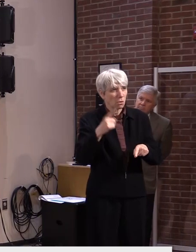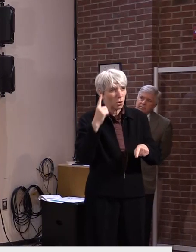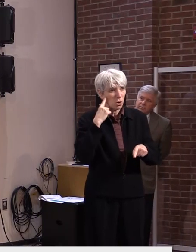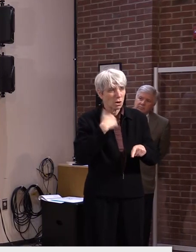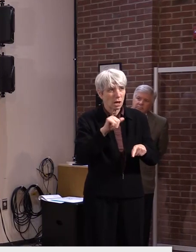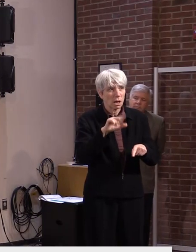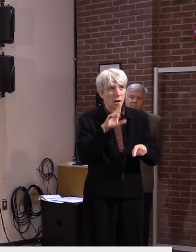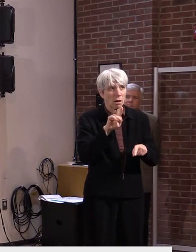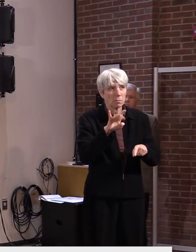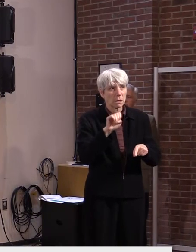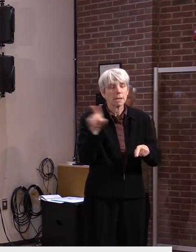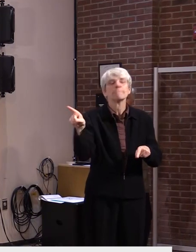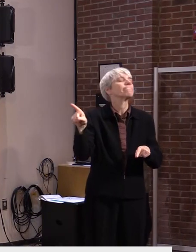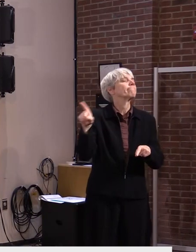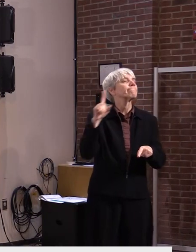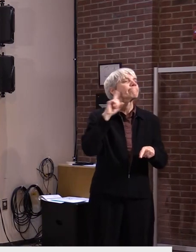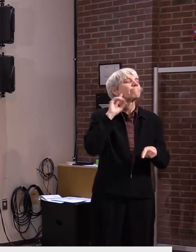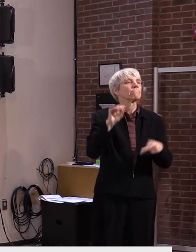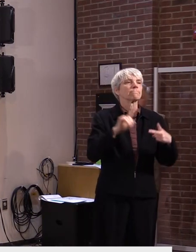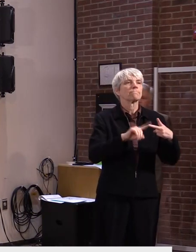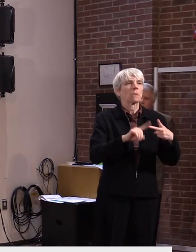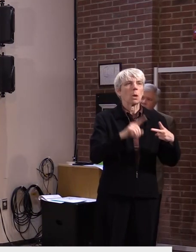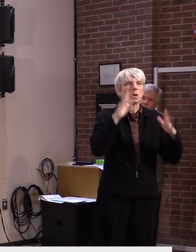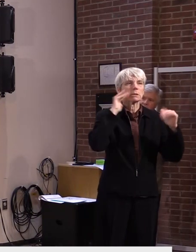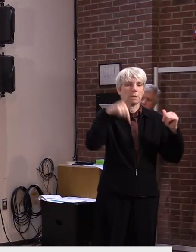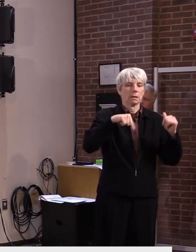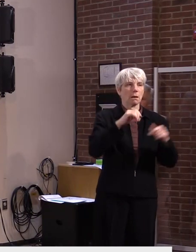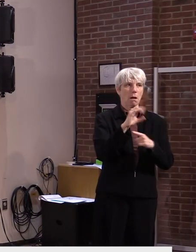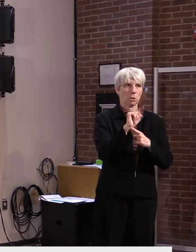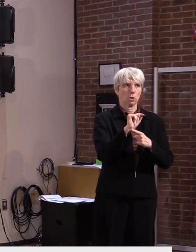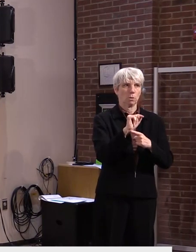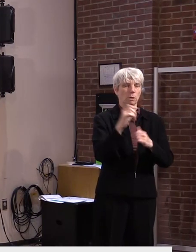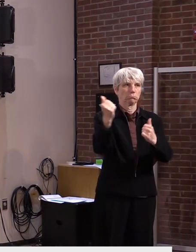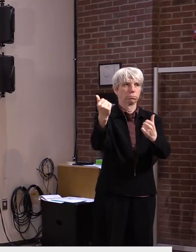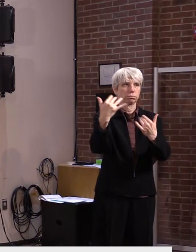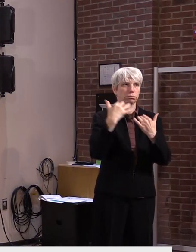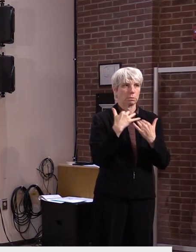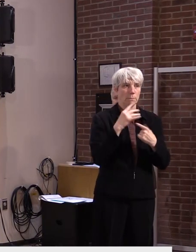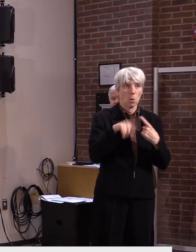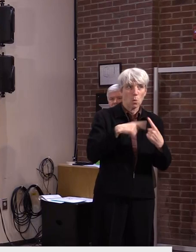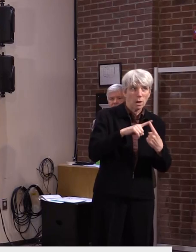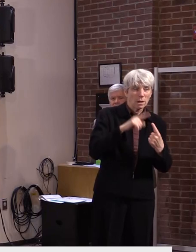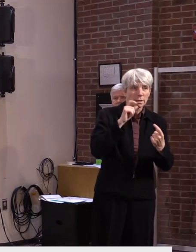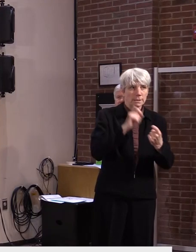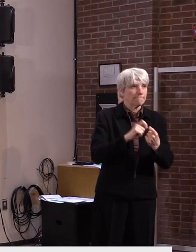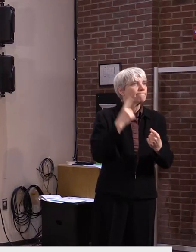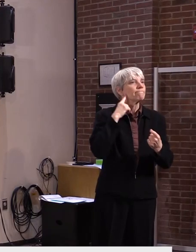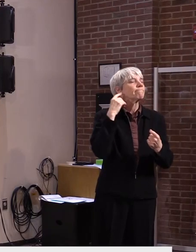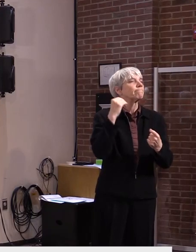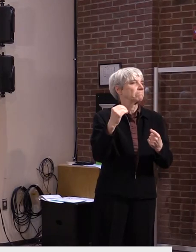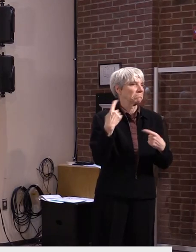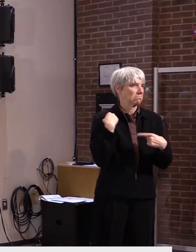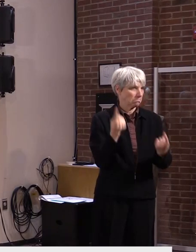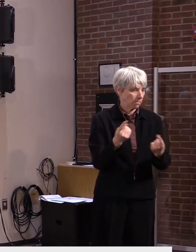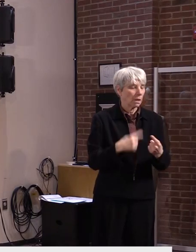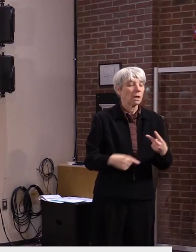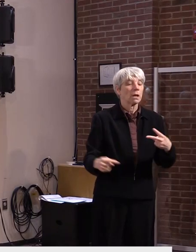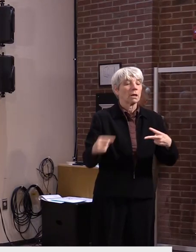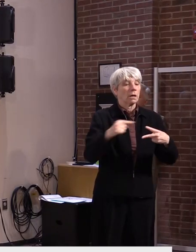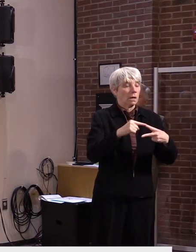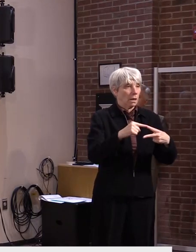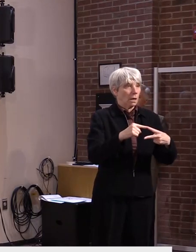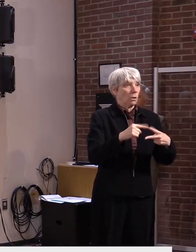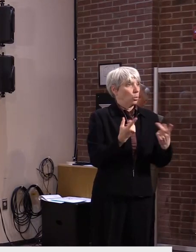refugees. We still expect it to be during this month, but we haven't received any new information. We